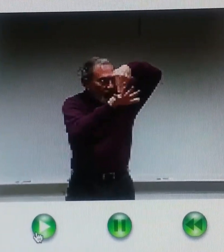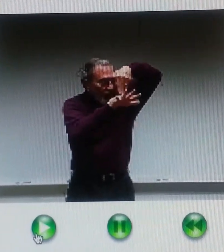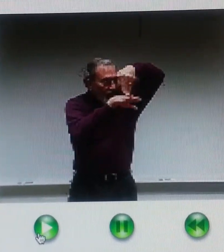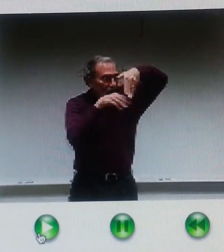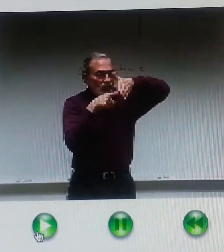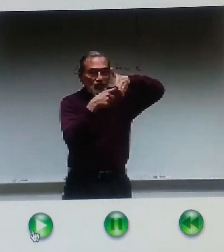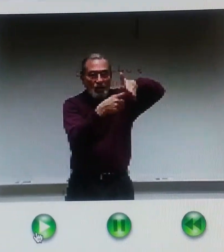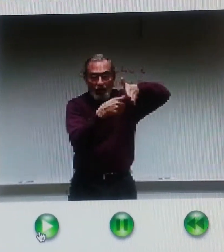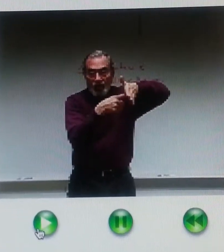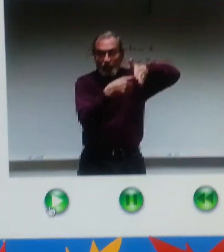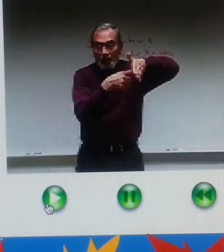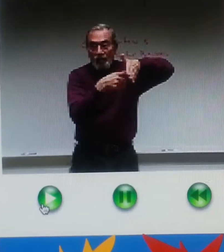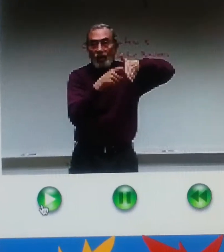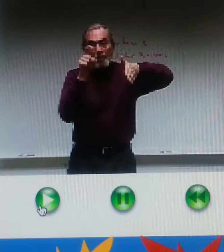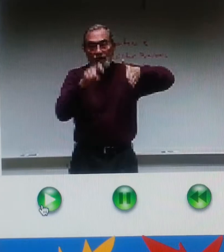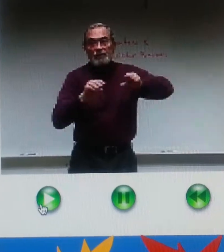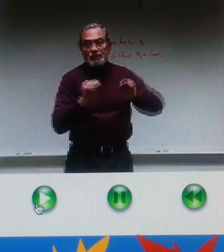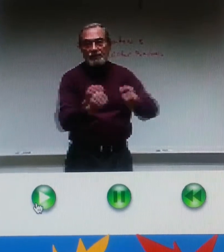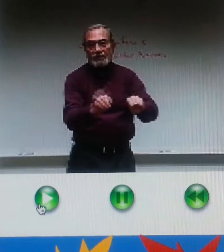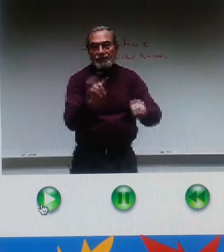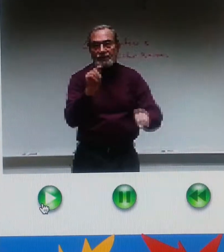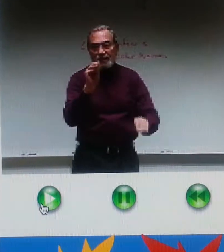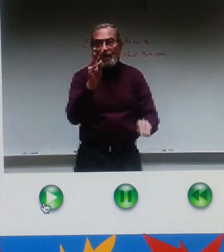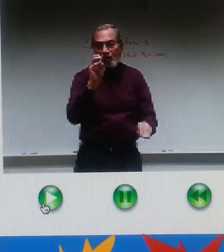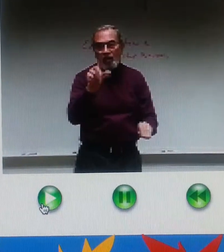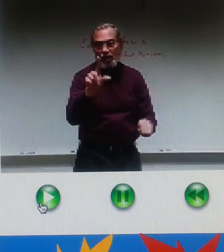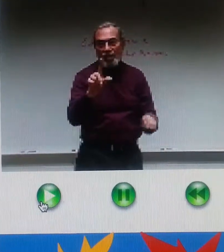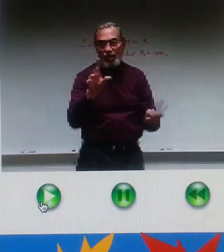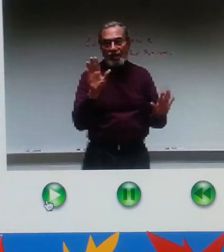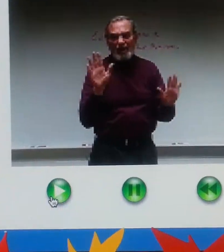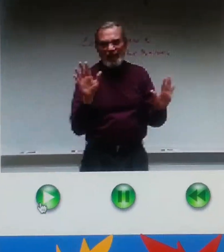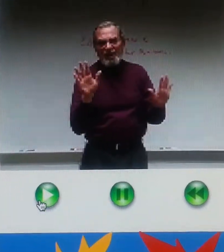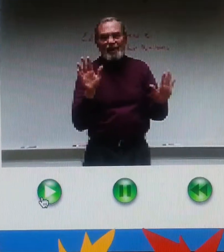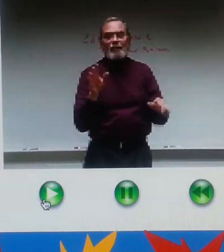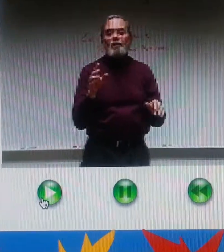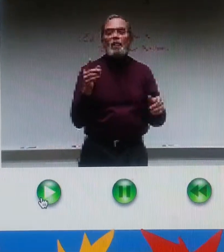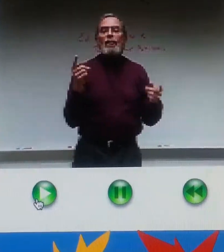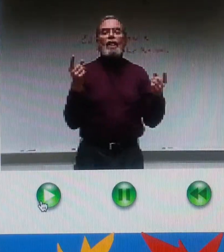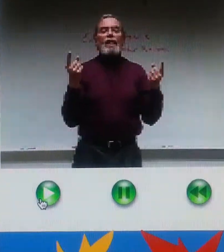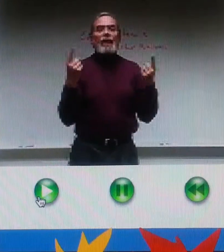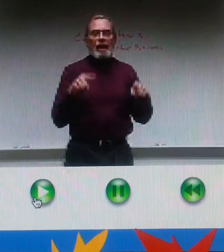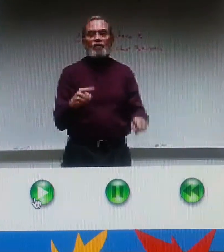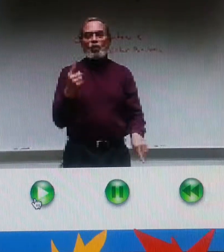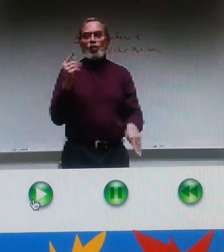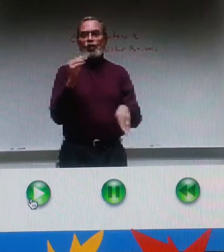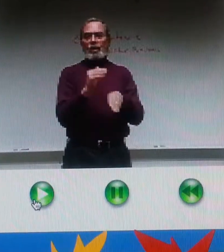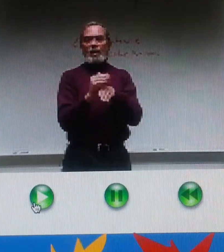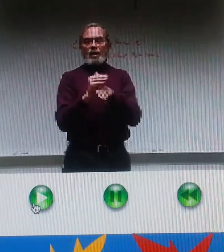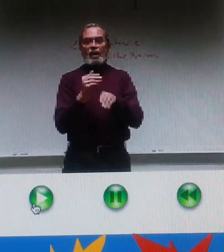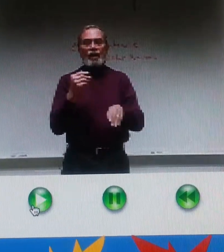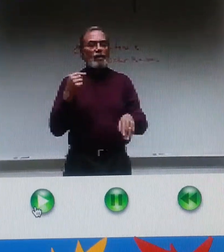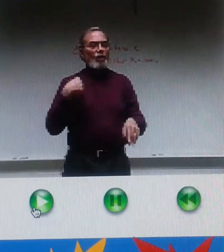So we would put it at the bottom of the door so it would prevent the light from creeping out from under the door.